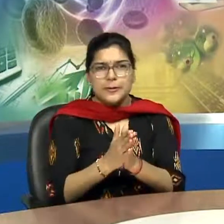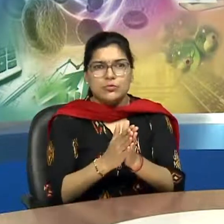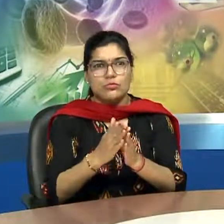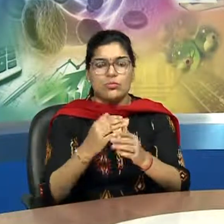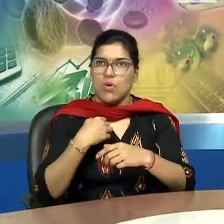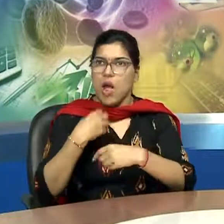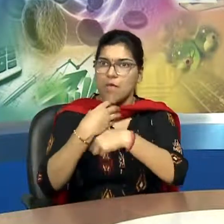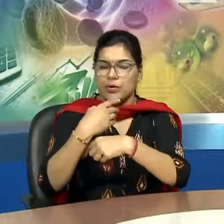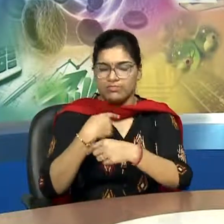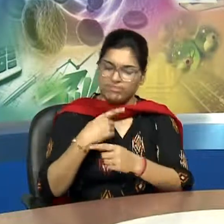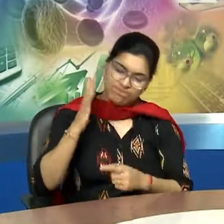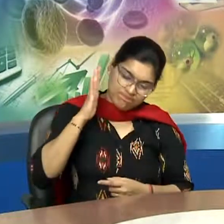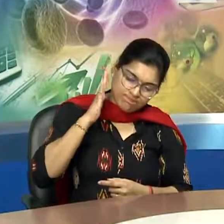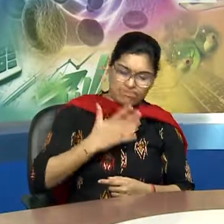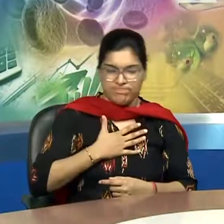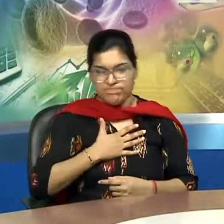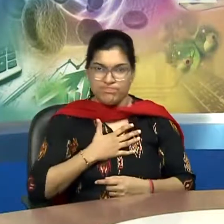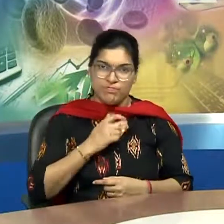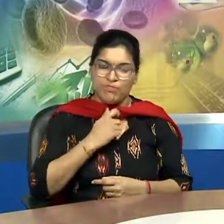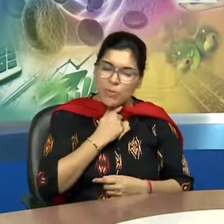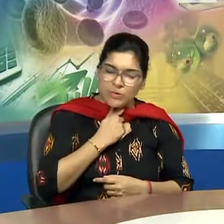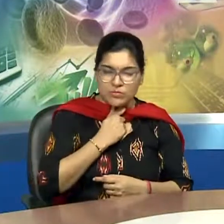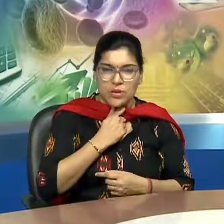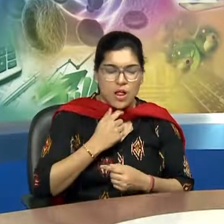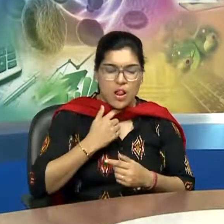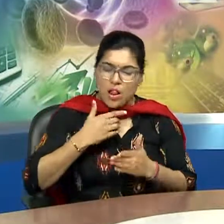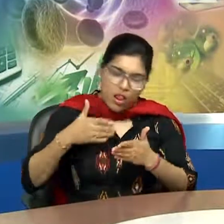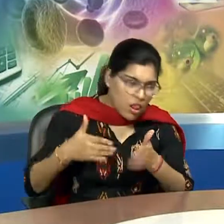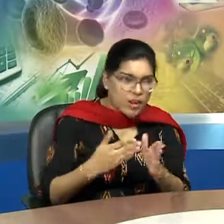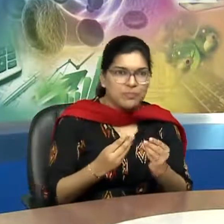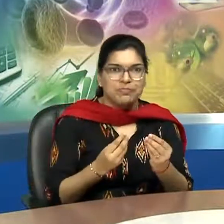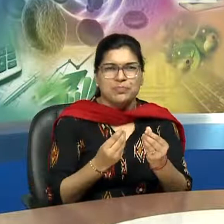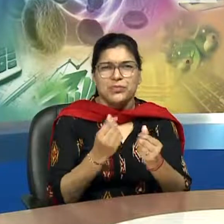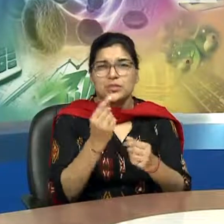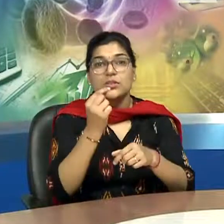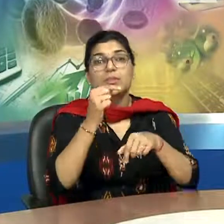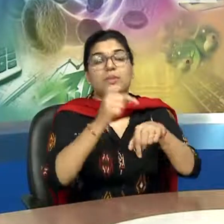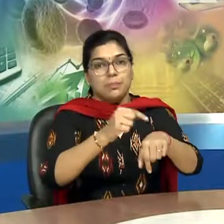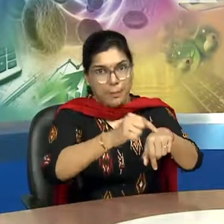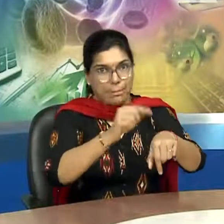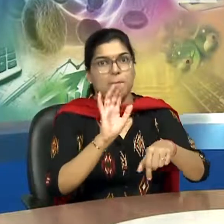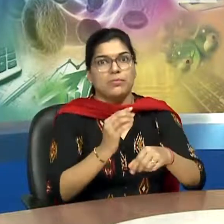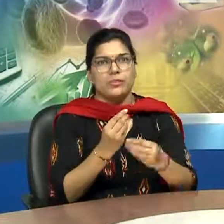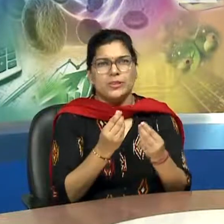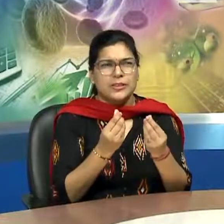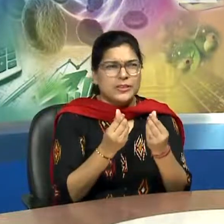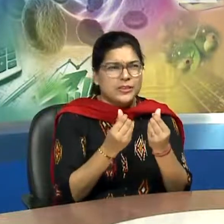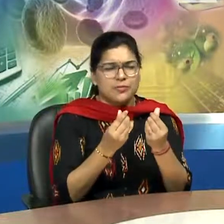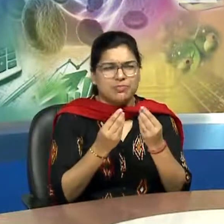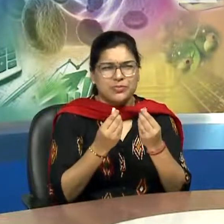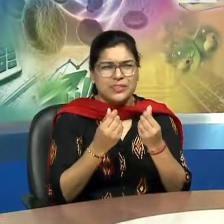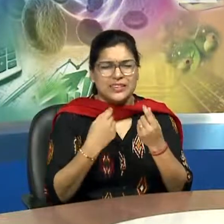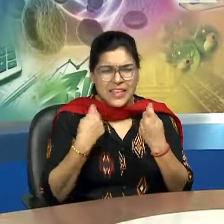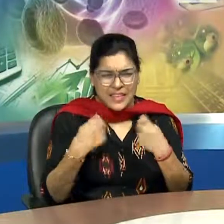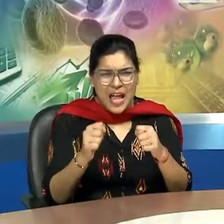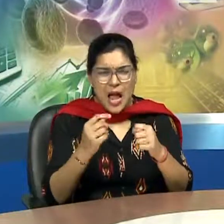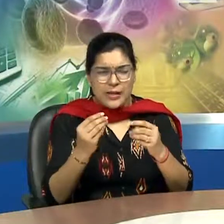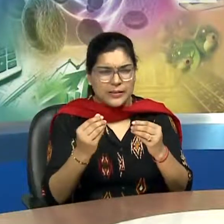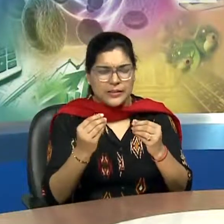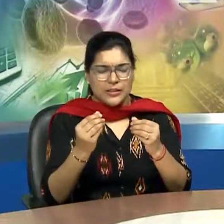the mind gets blocked. This is a kind of effect of the addiction.